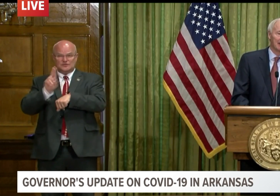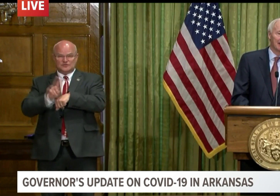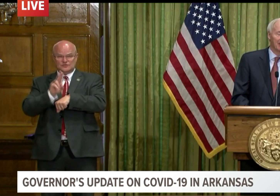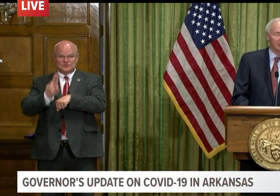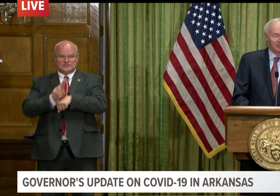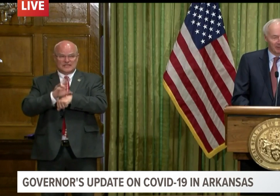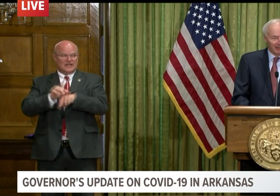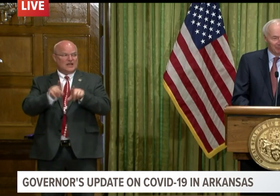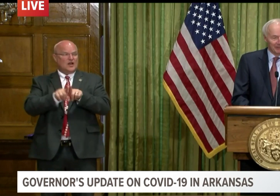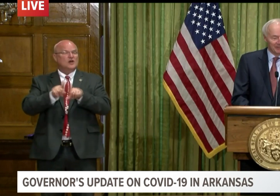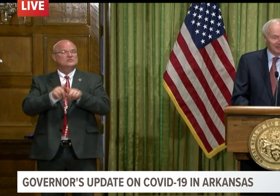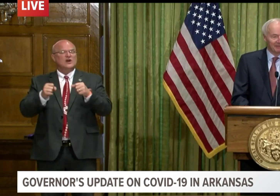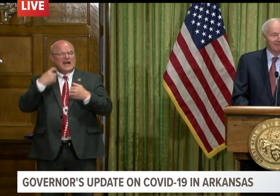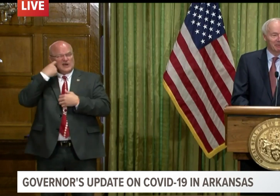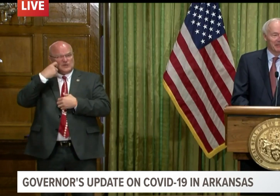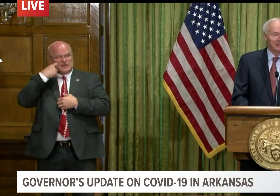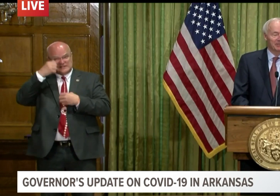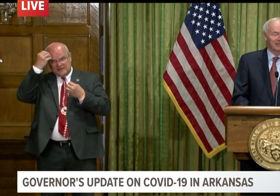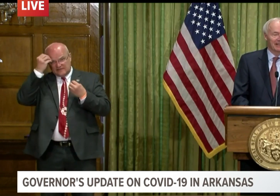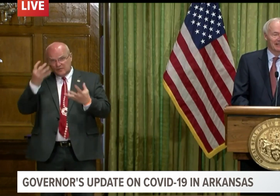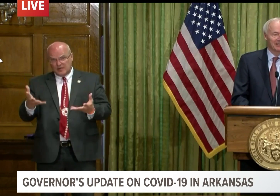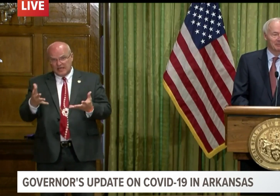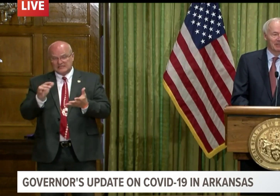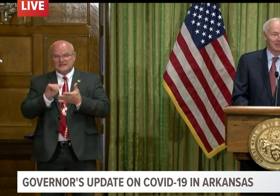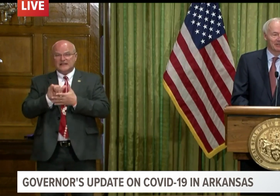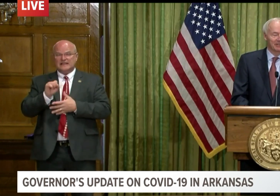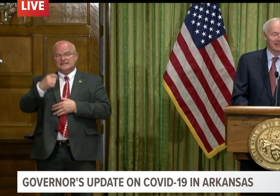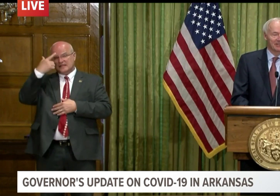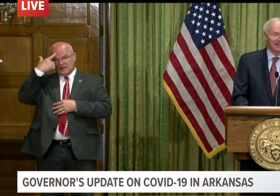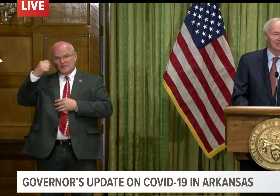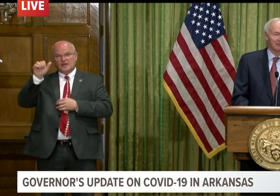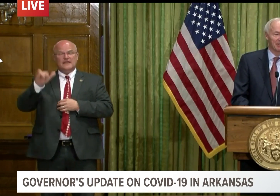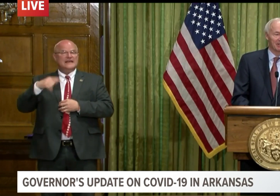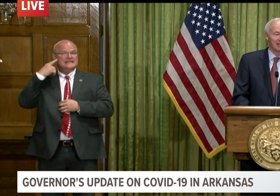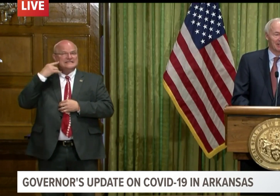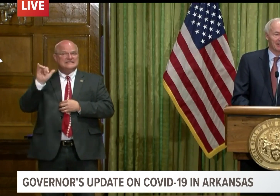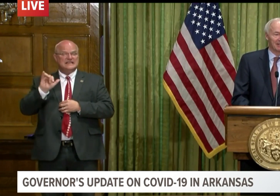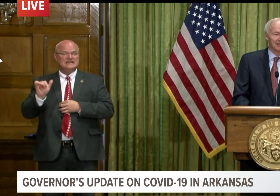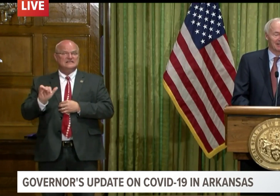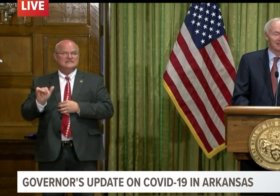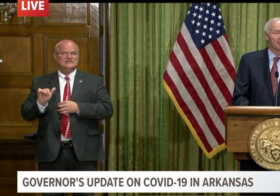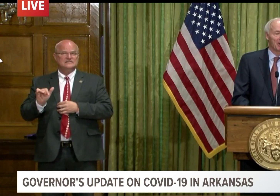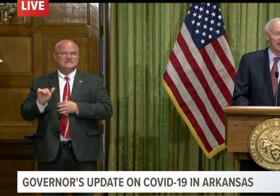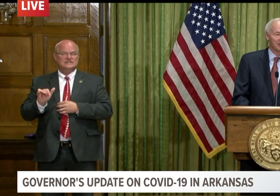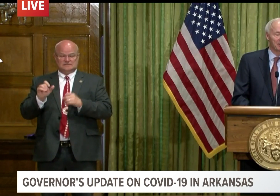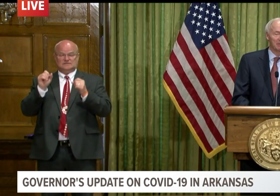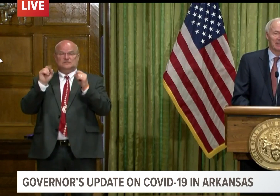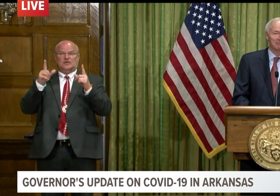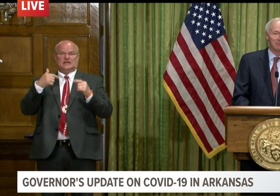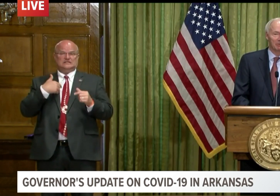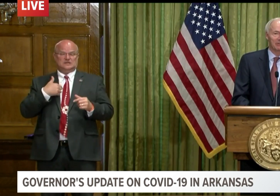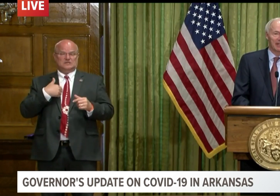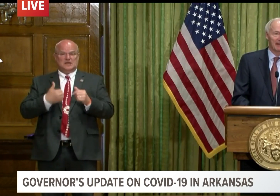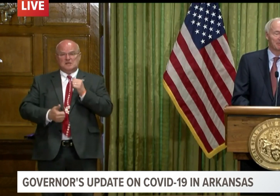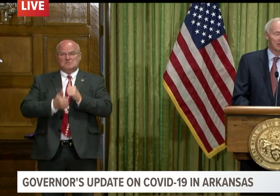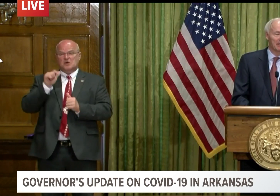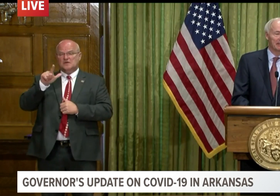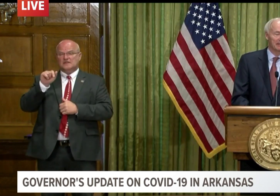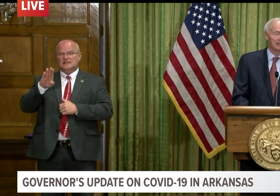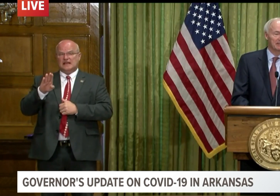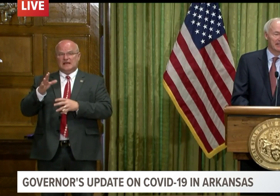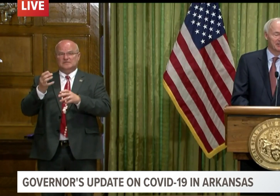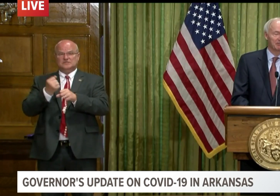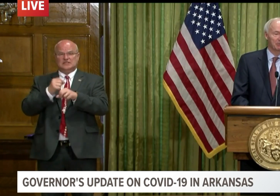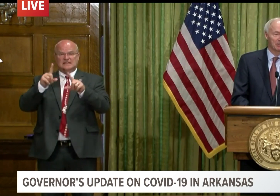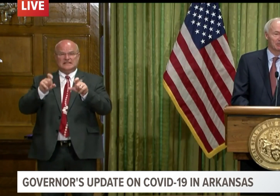using and also how recent of information that is, because that sounds very a surprise to me. Most of the labs are